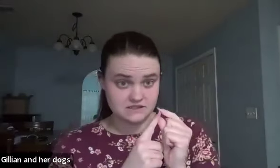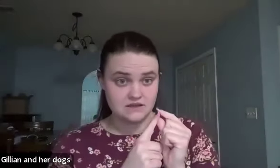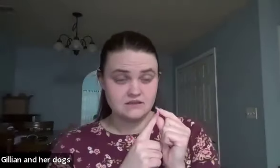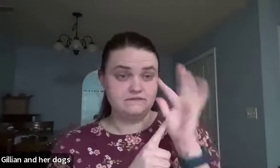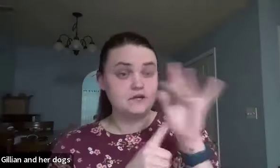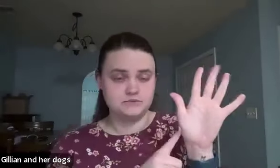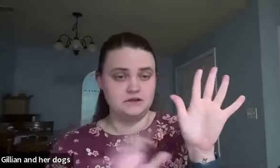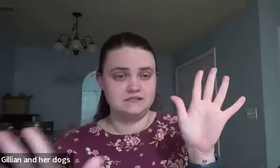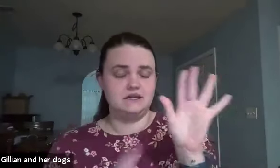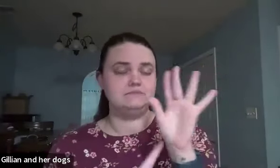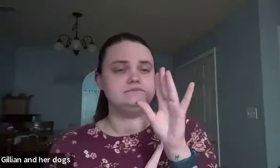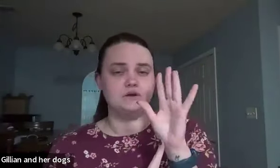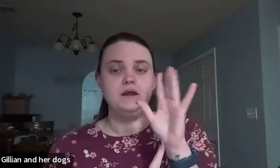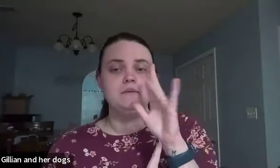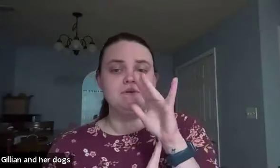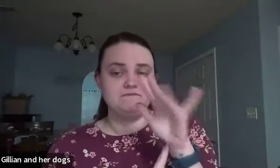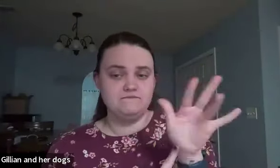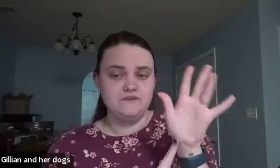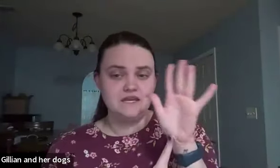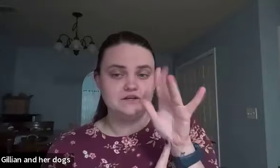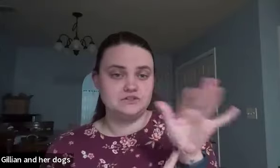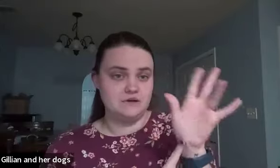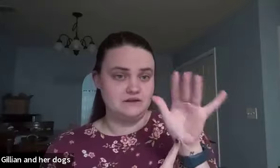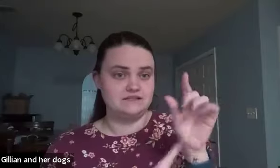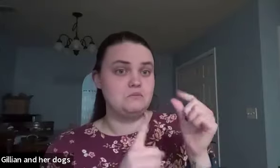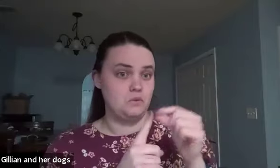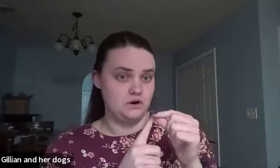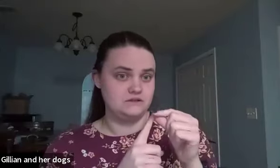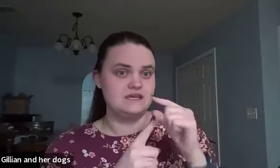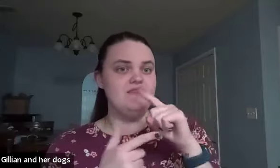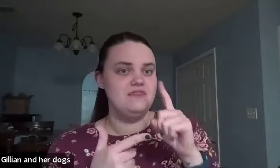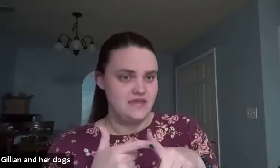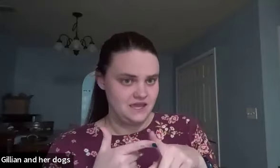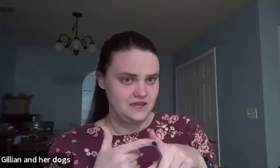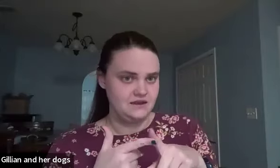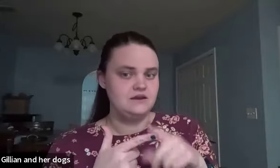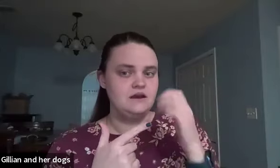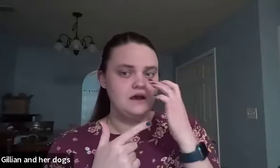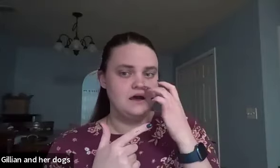words, like finger spelling, not signing. Sorry, me finger spelling some words, and then